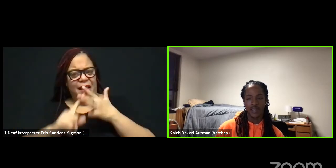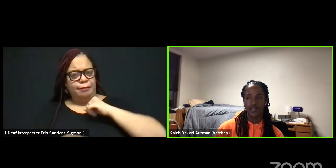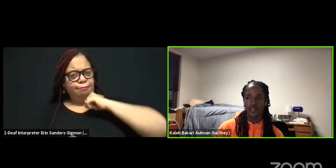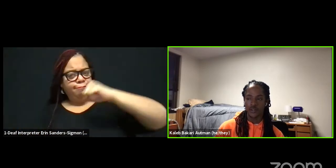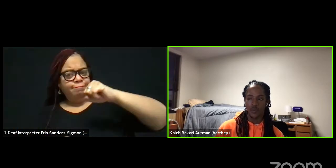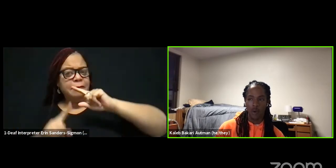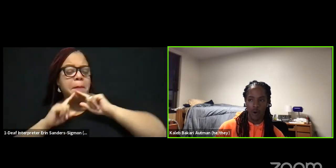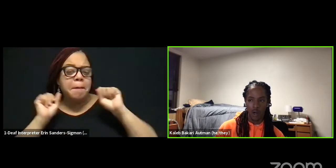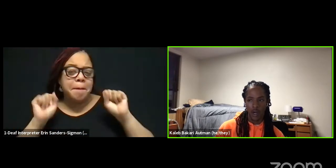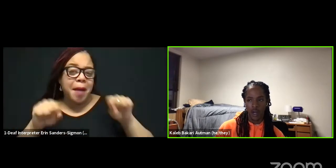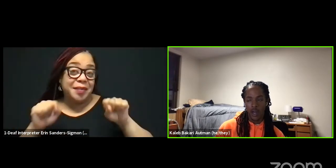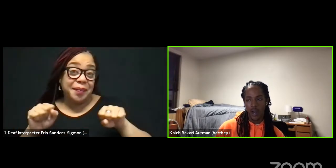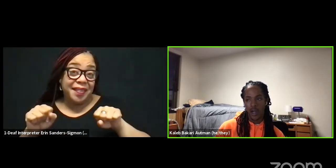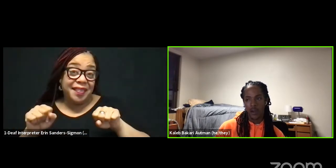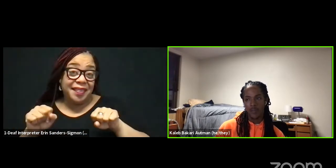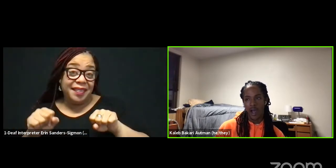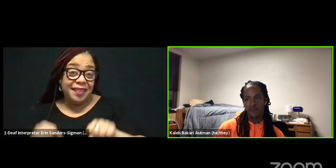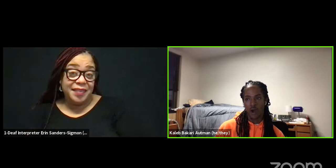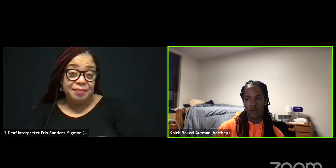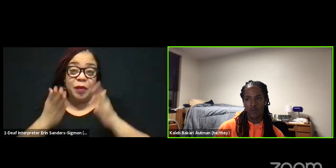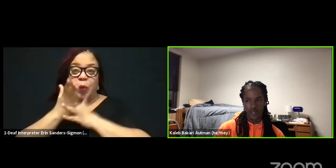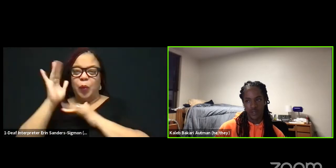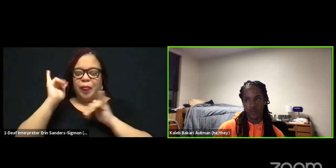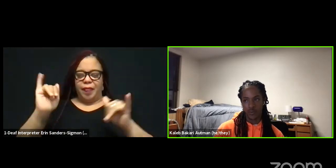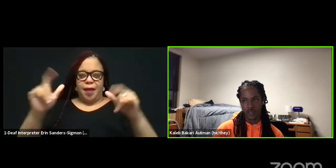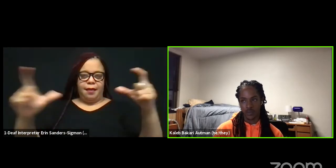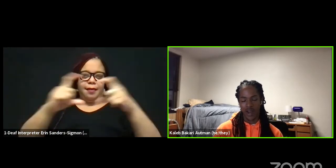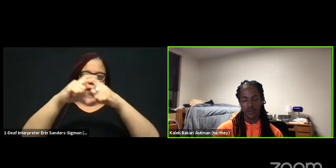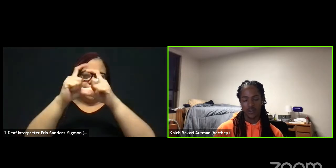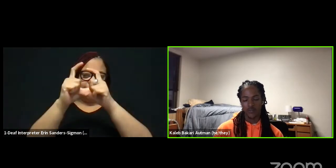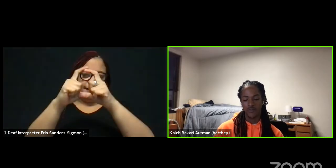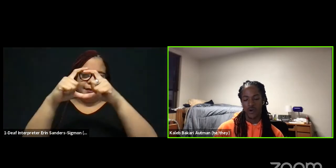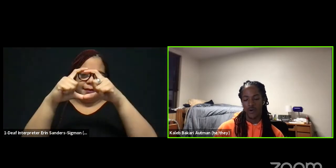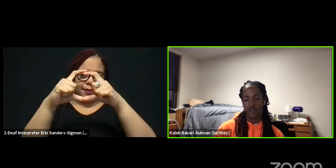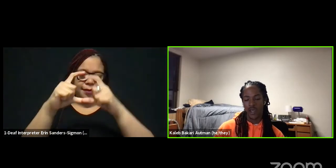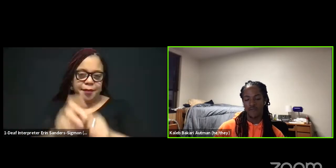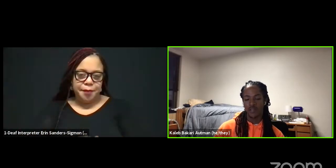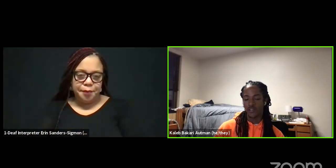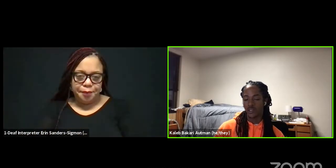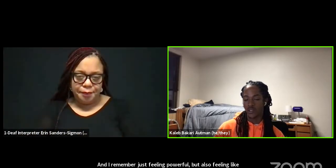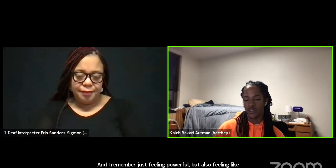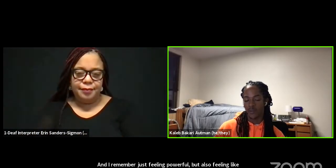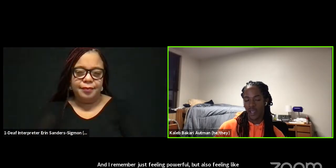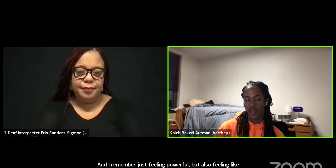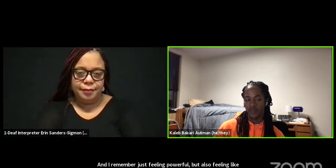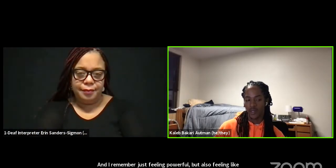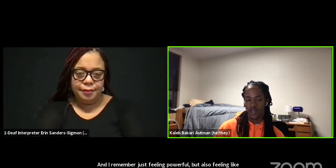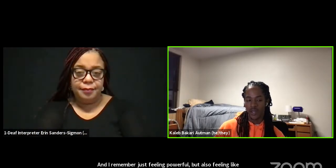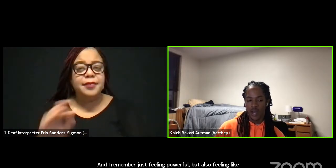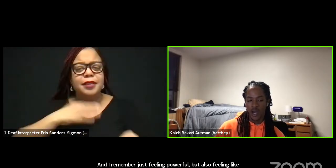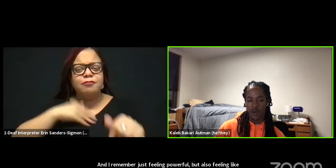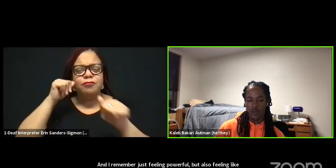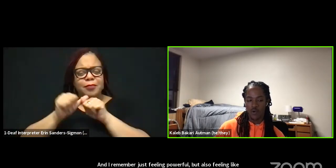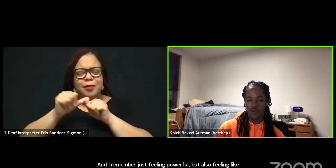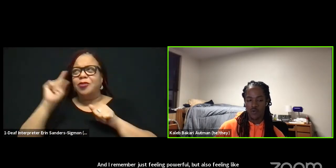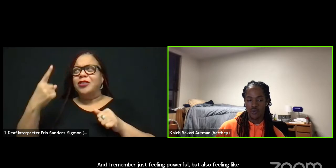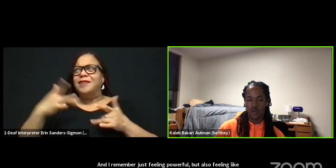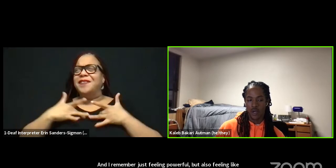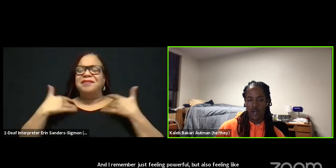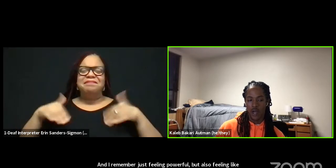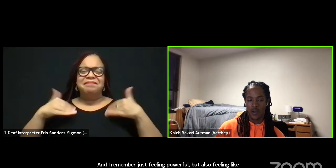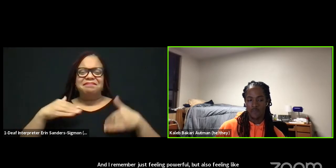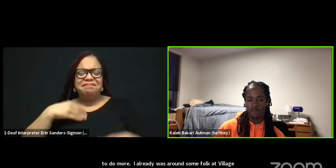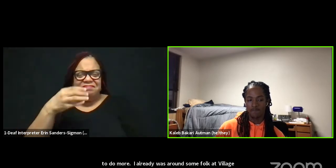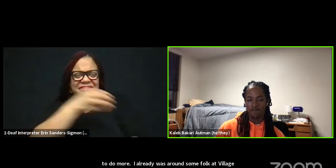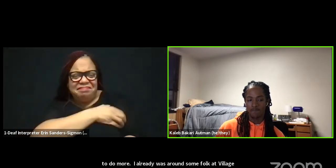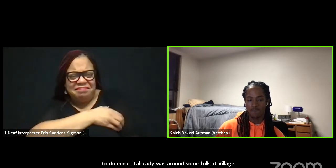feeling like I needed to do more. I've already was around some folk at Village Leadership Academy